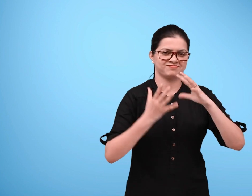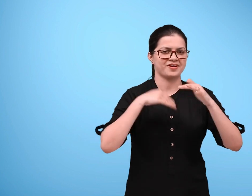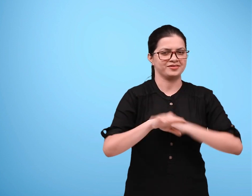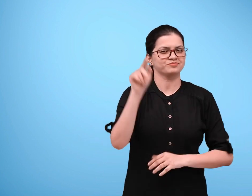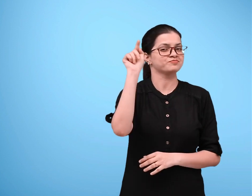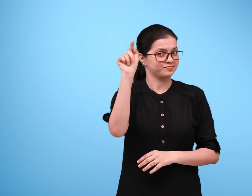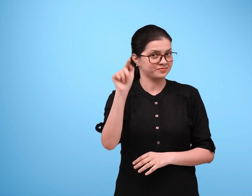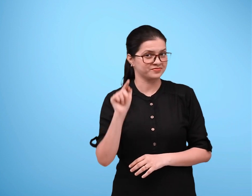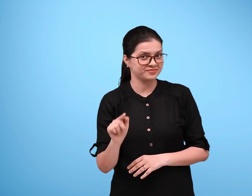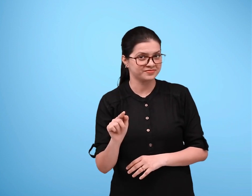Summary.